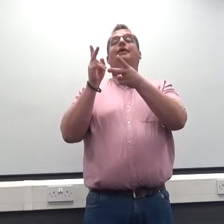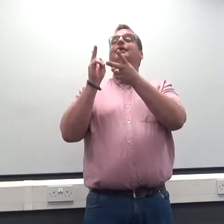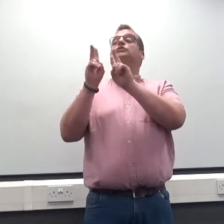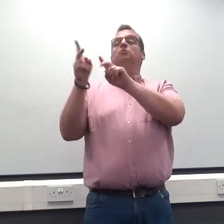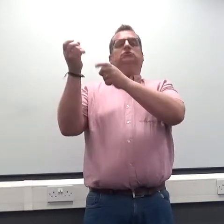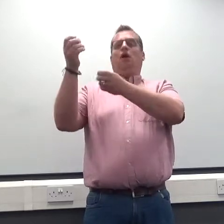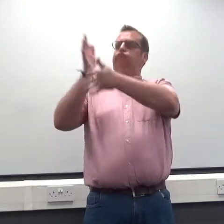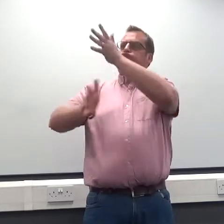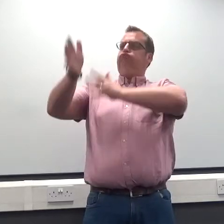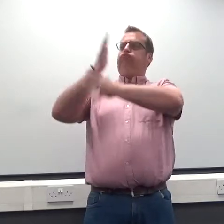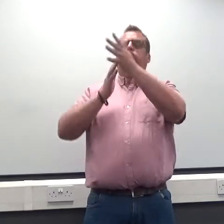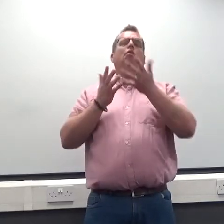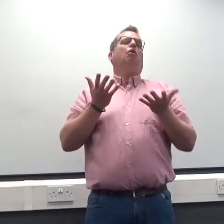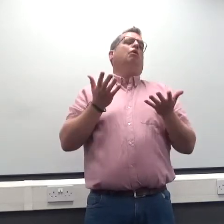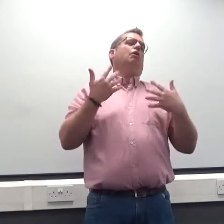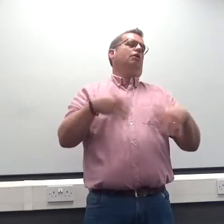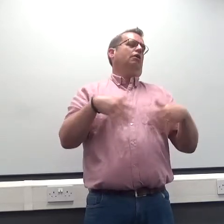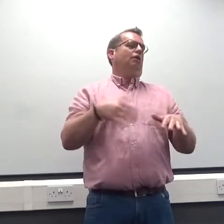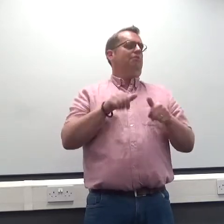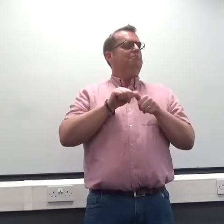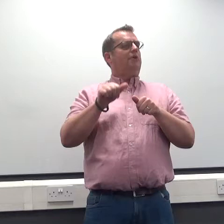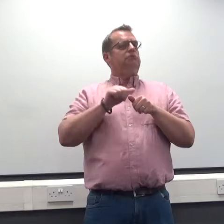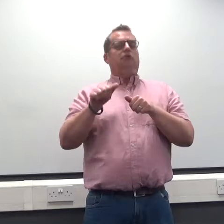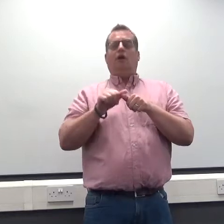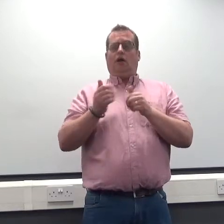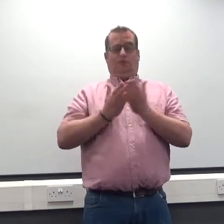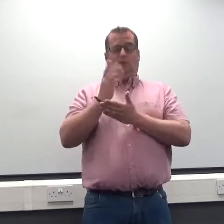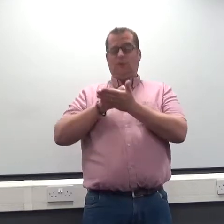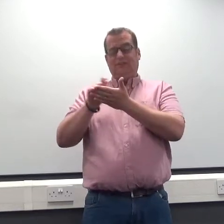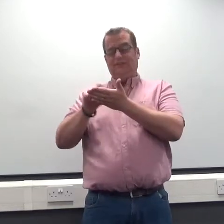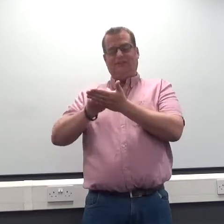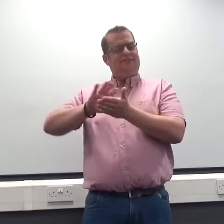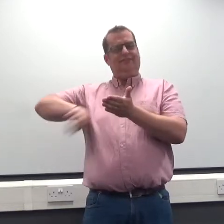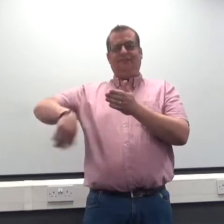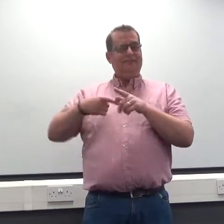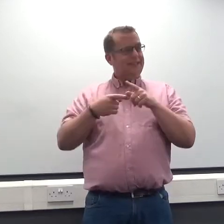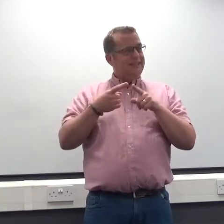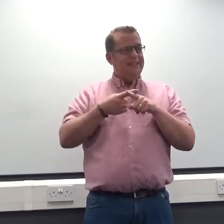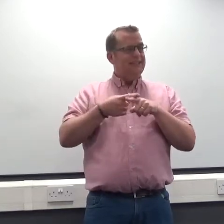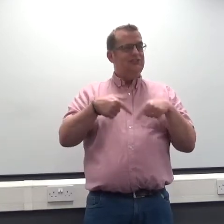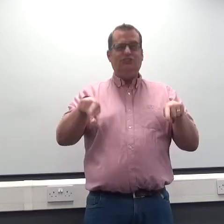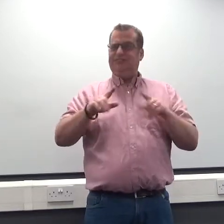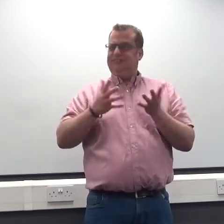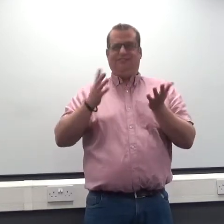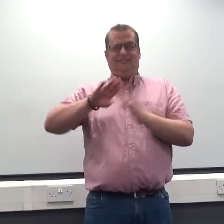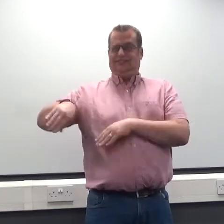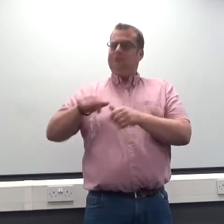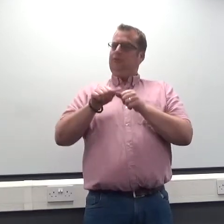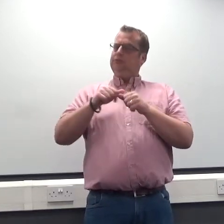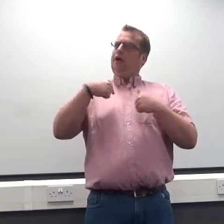would provide interpreters so that I was able to have access to full information. And therefore I didn't need to write things